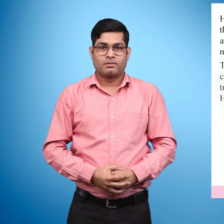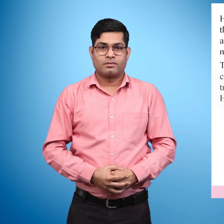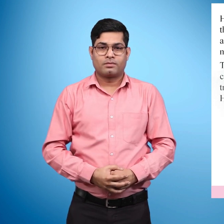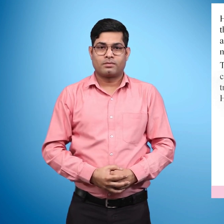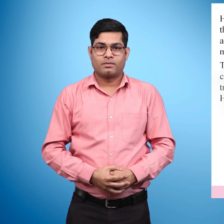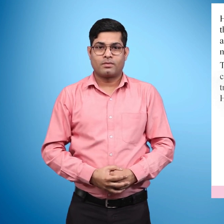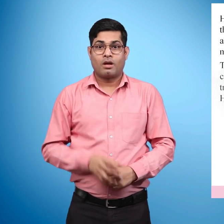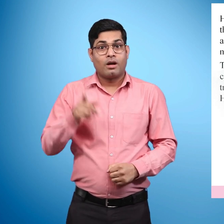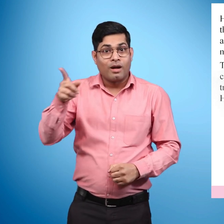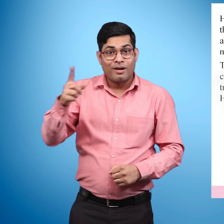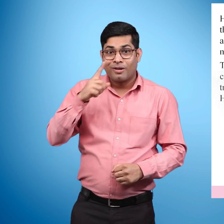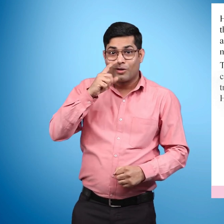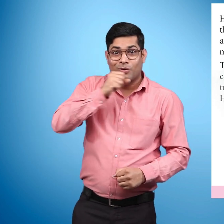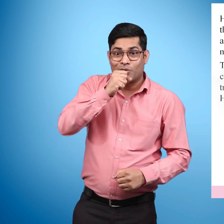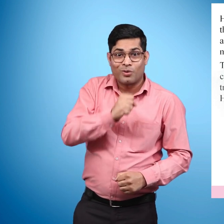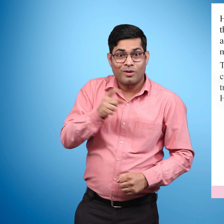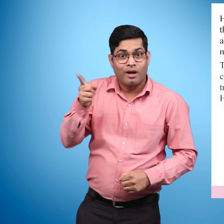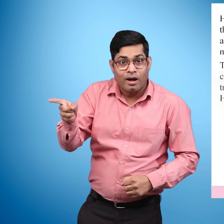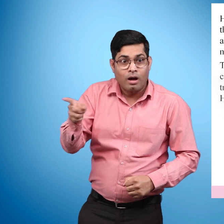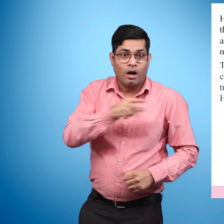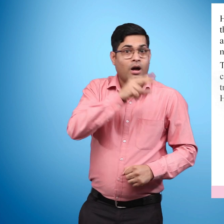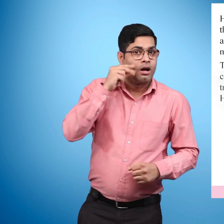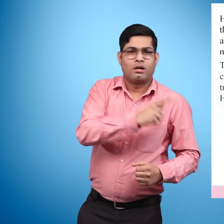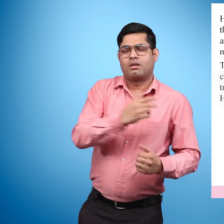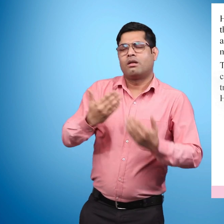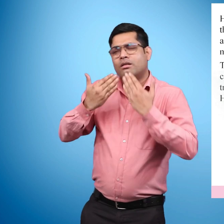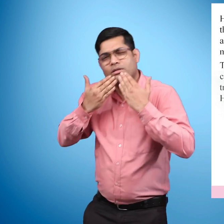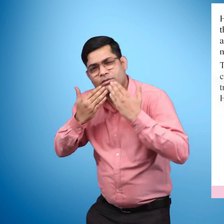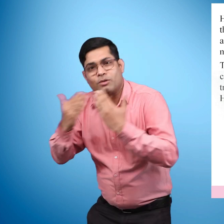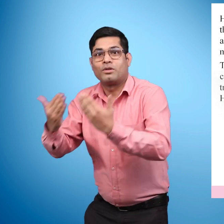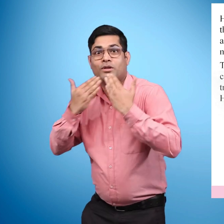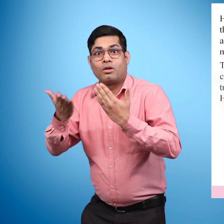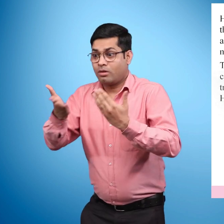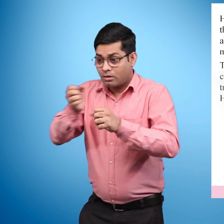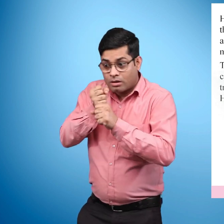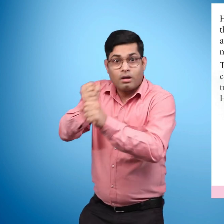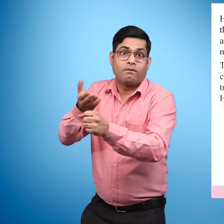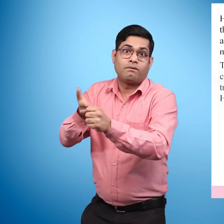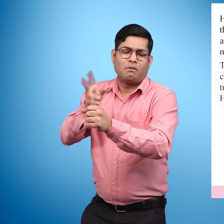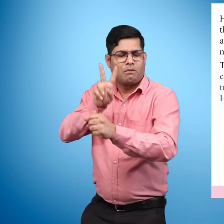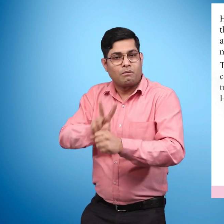He went especially to the old woman, thanked her for her invaluable gift,